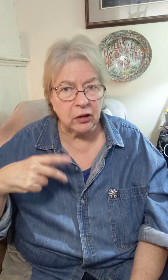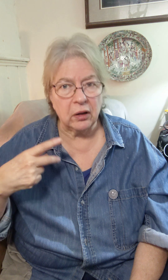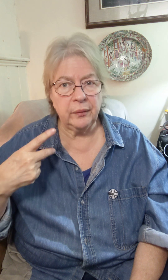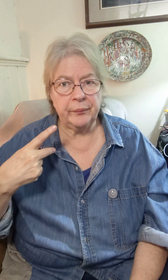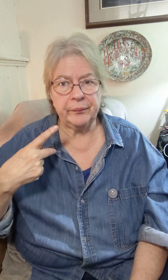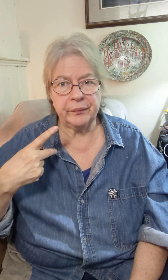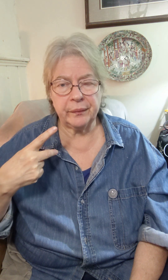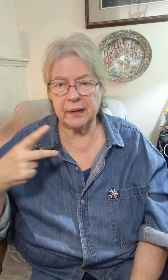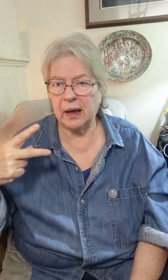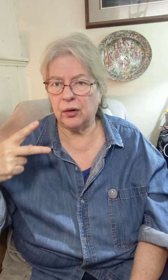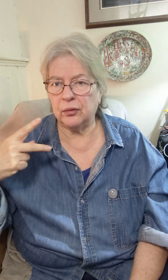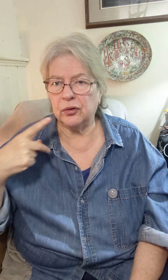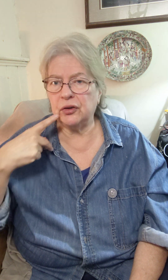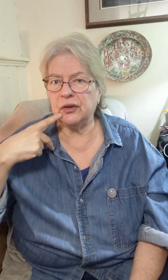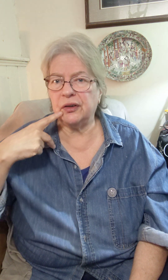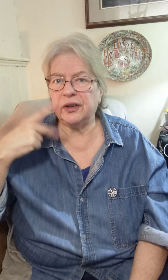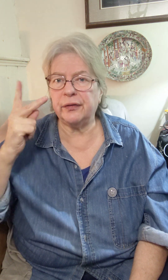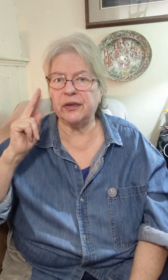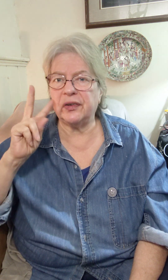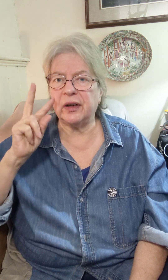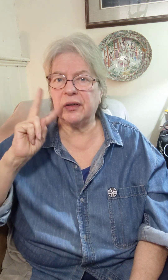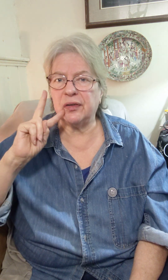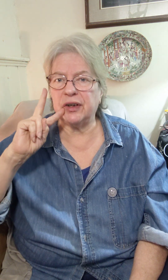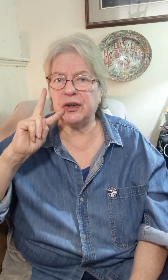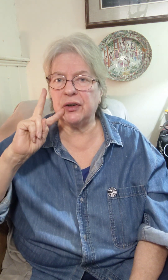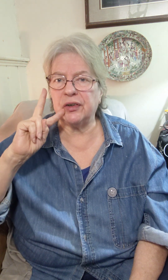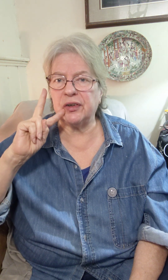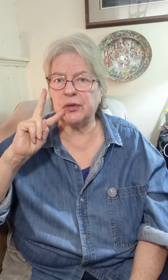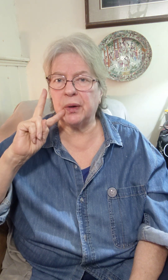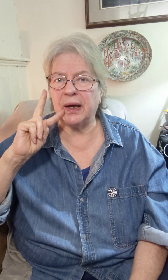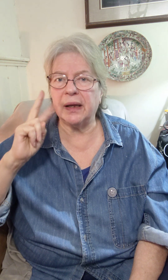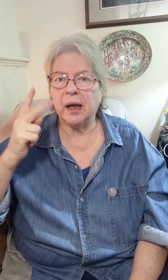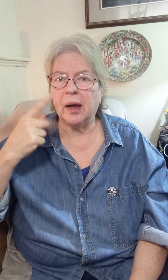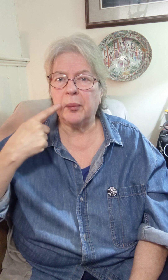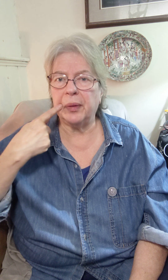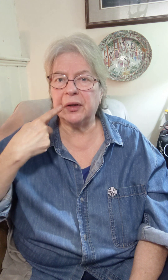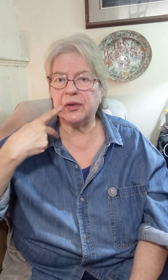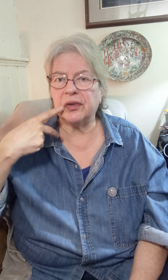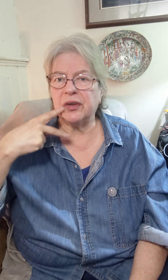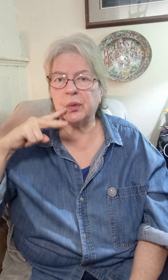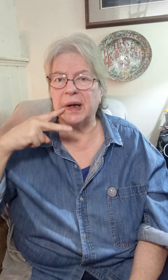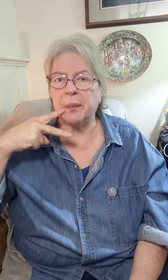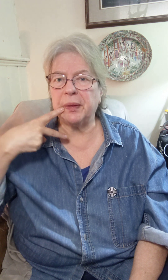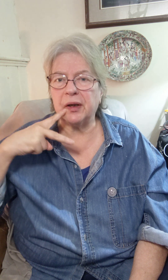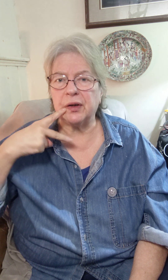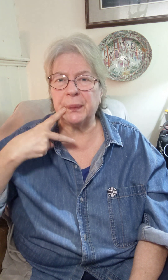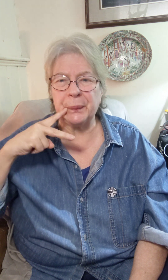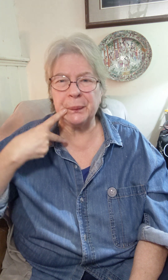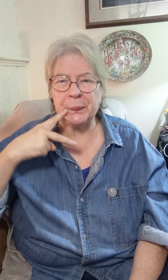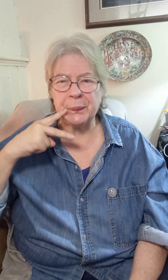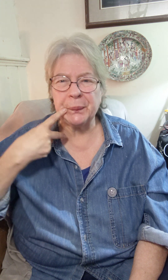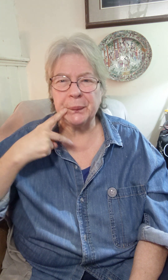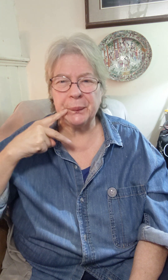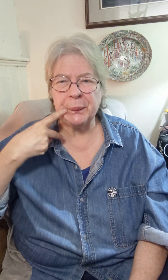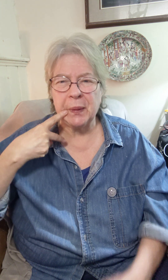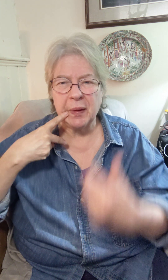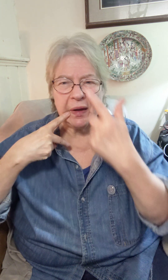Pickle. Now, the difference there is vinegar is this way, pickles this way. Pickle.